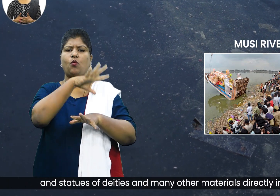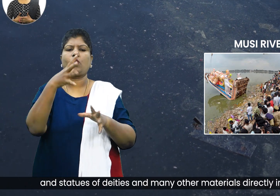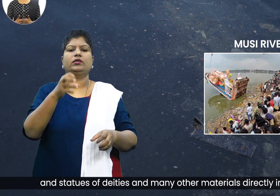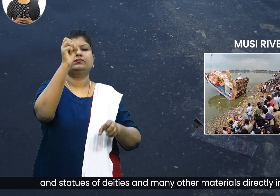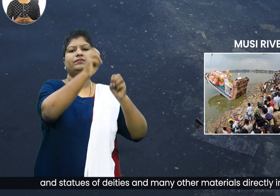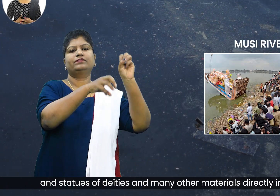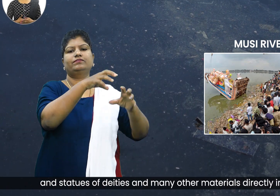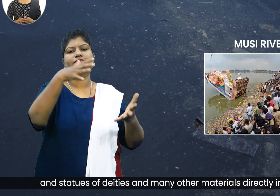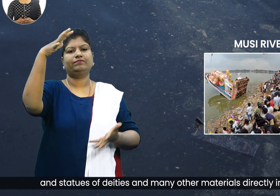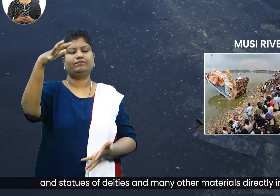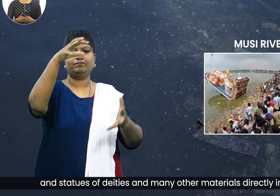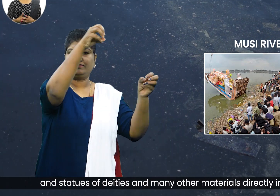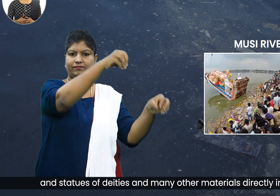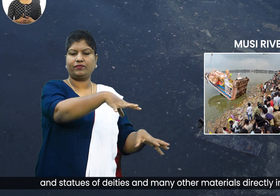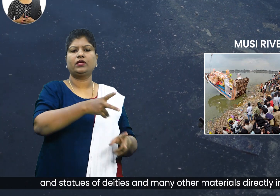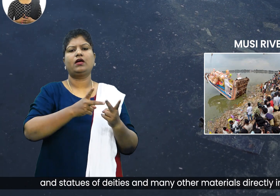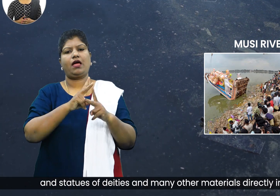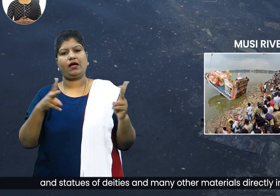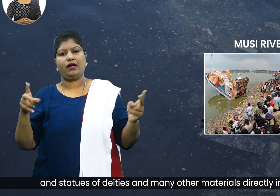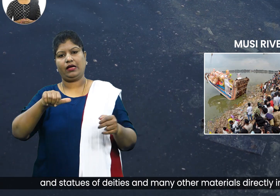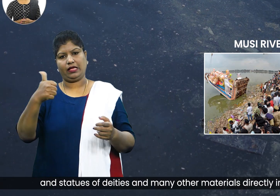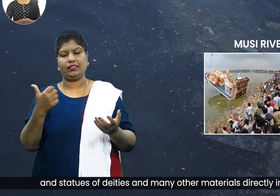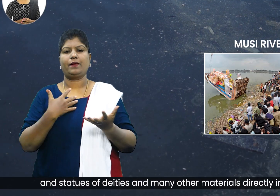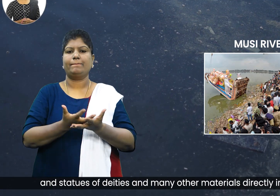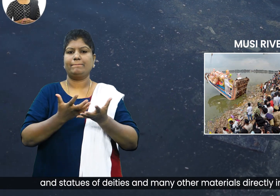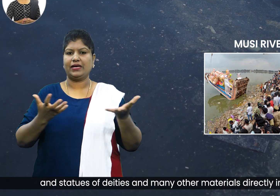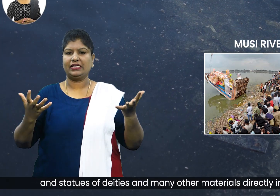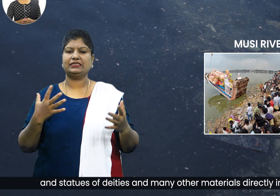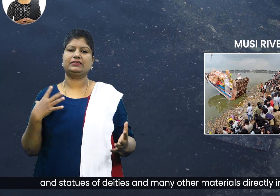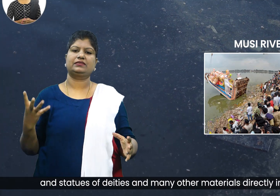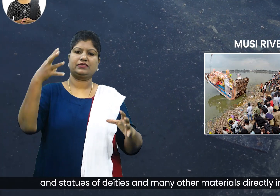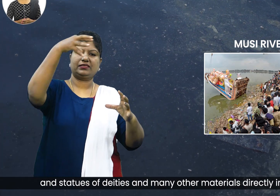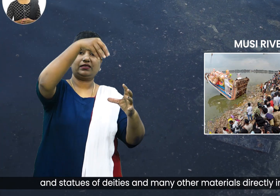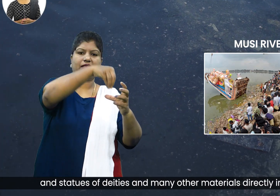and many other materials directly into the river.